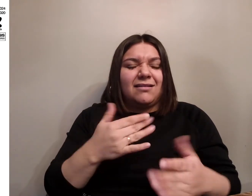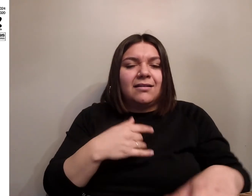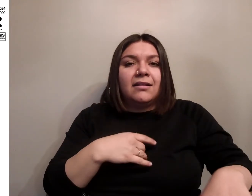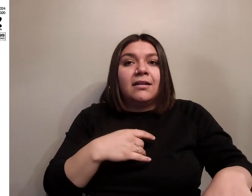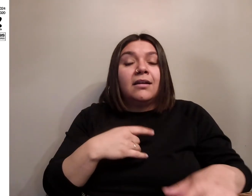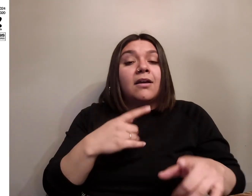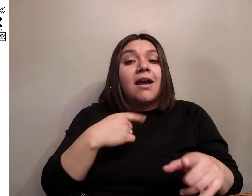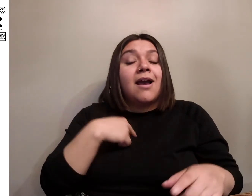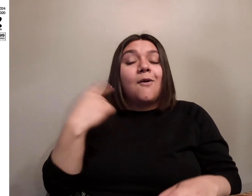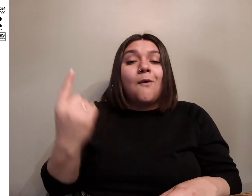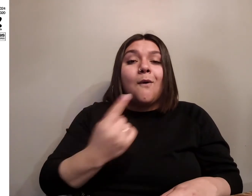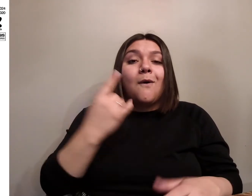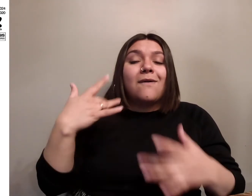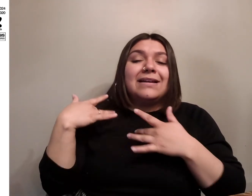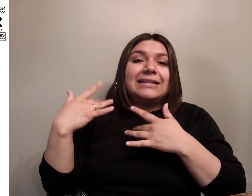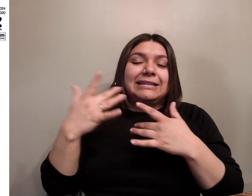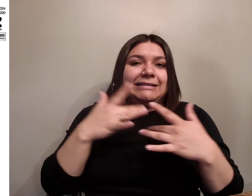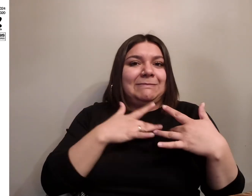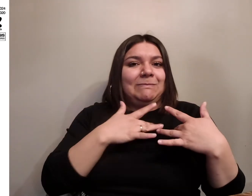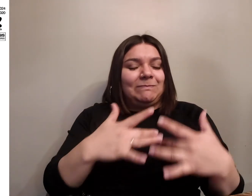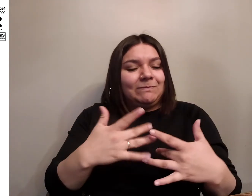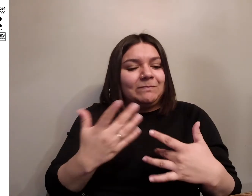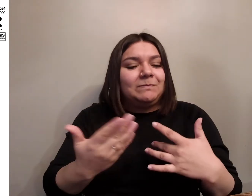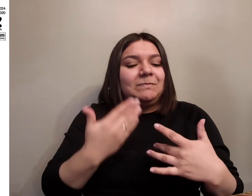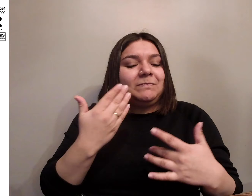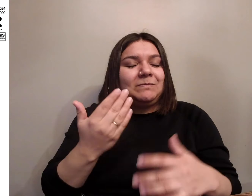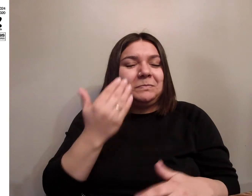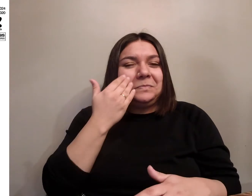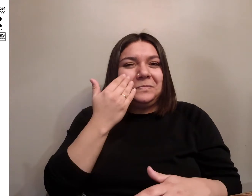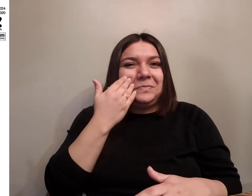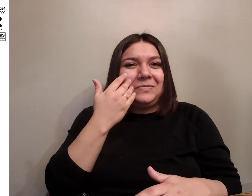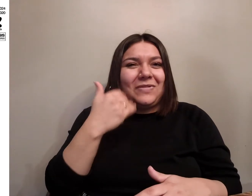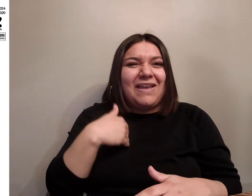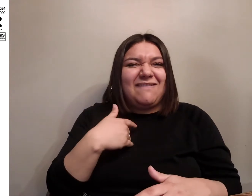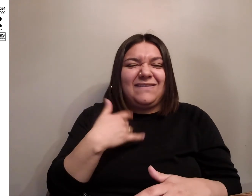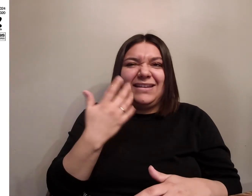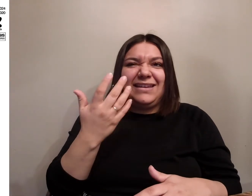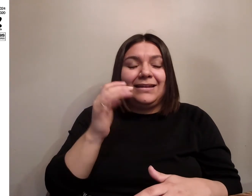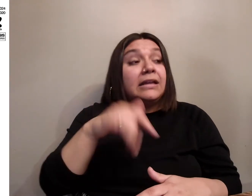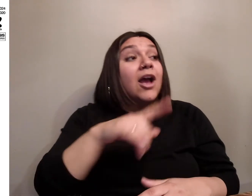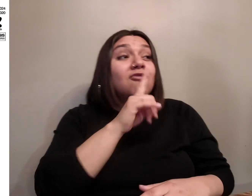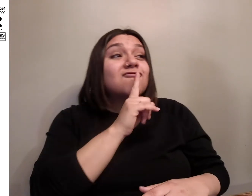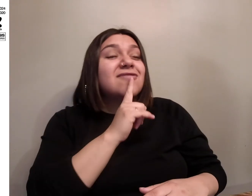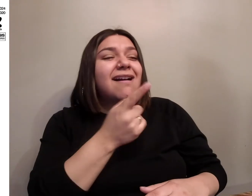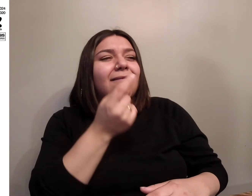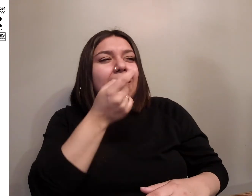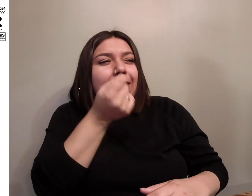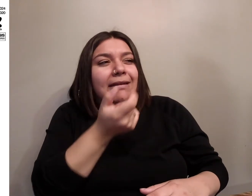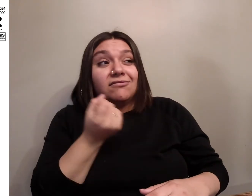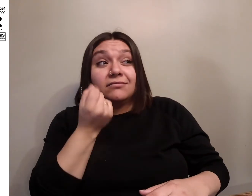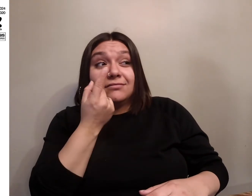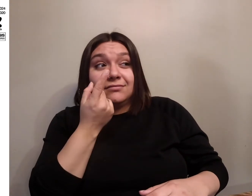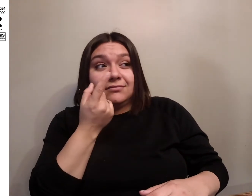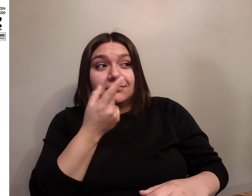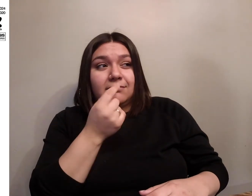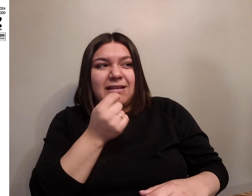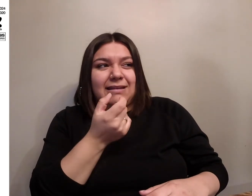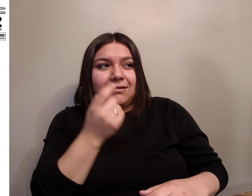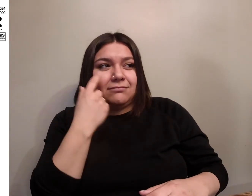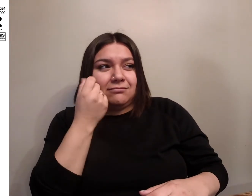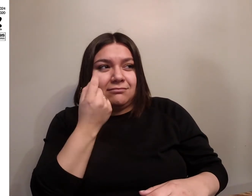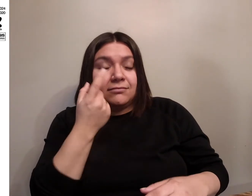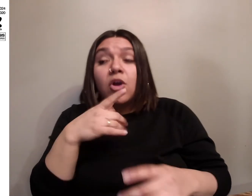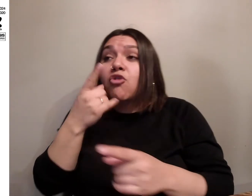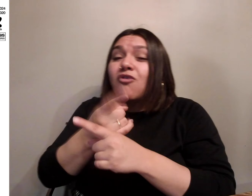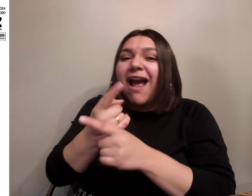little thing, and I've always had those, cities that